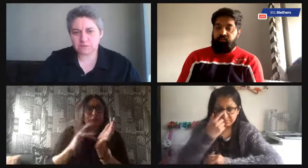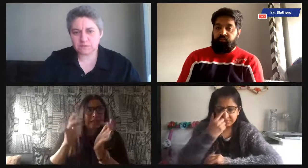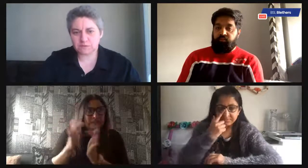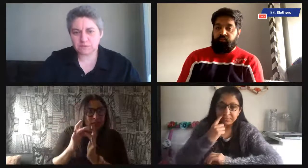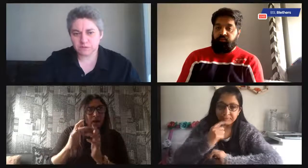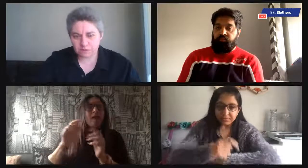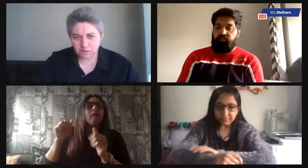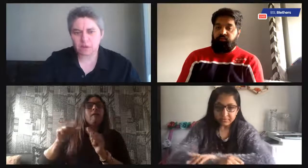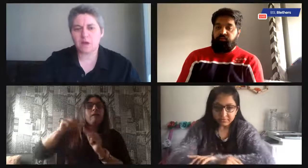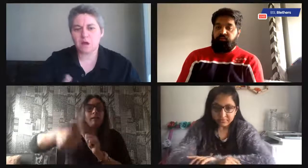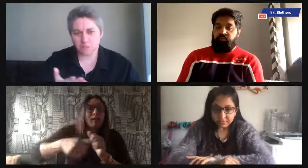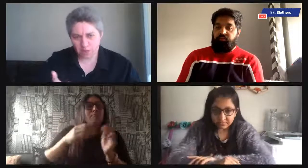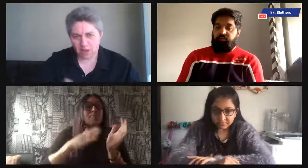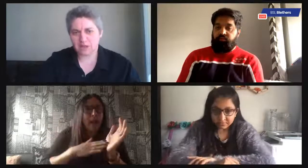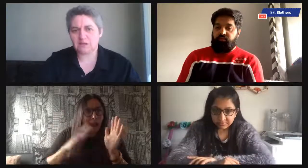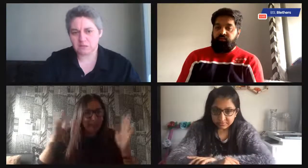fasting.